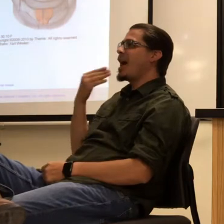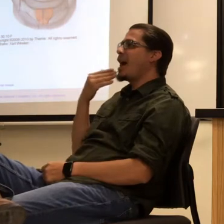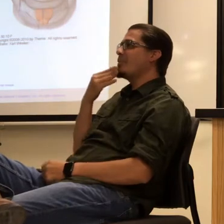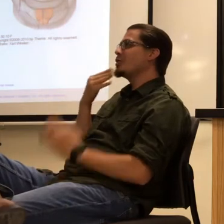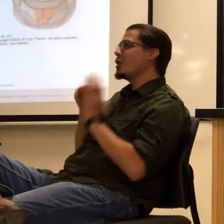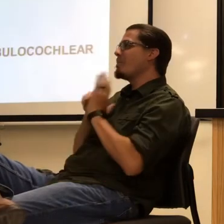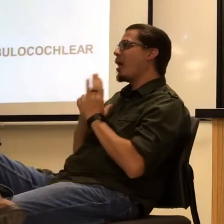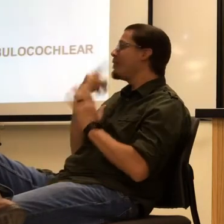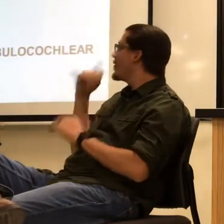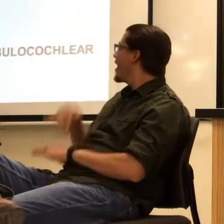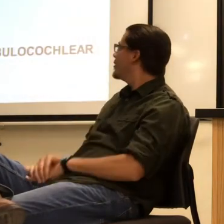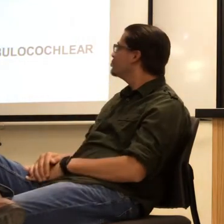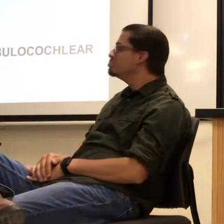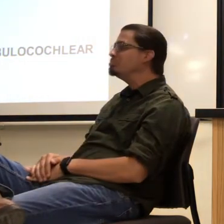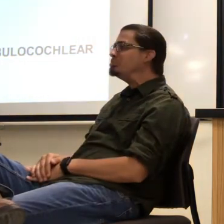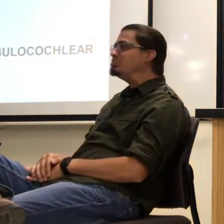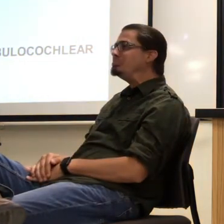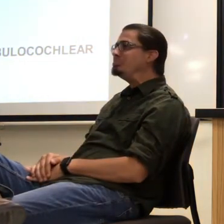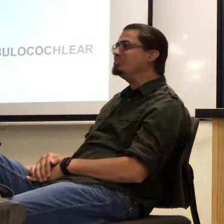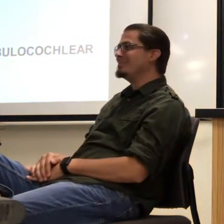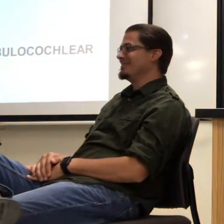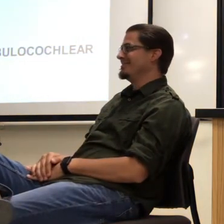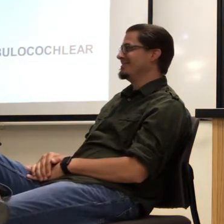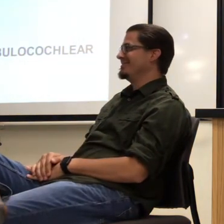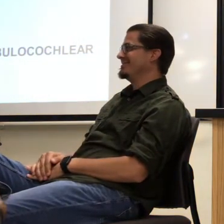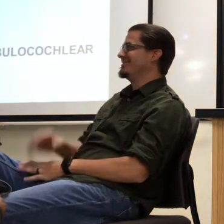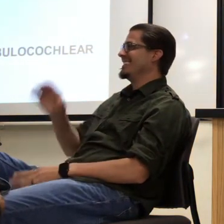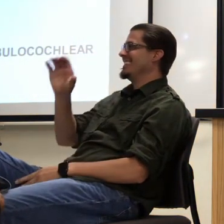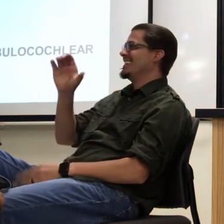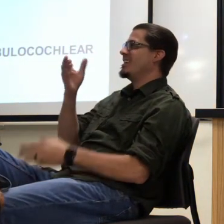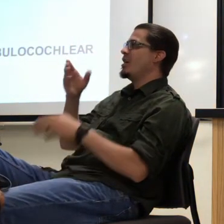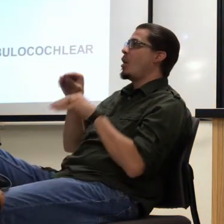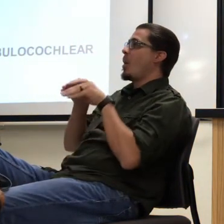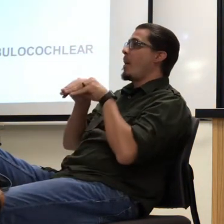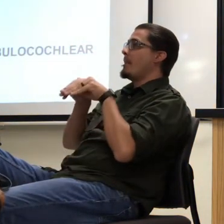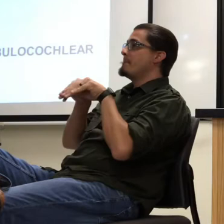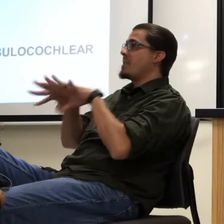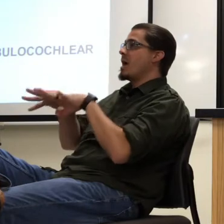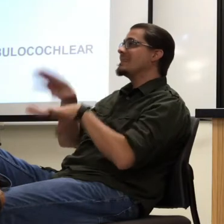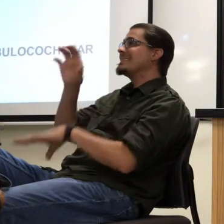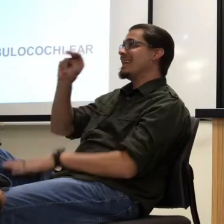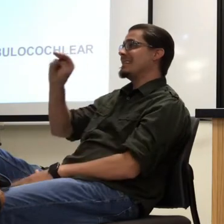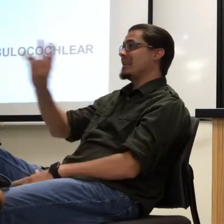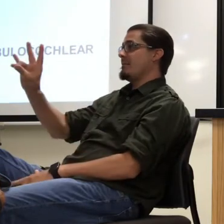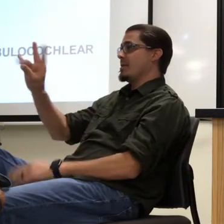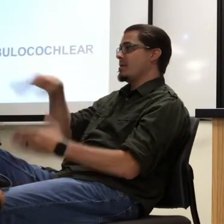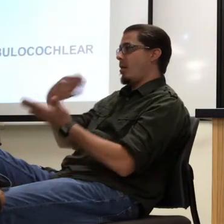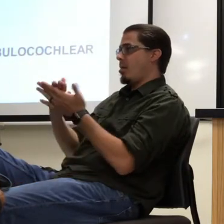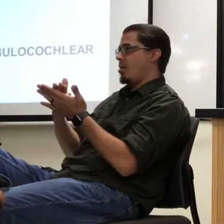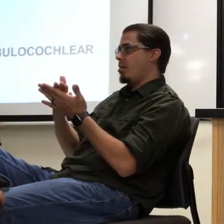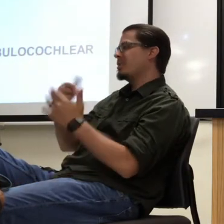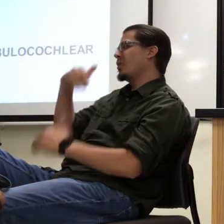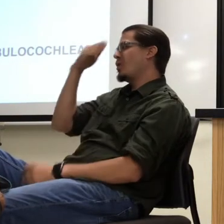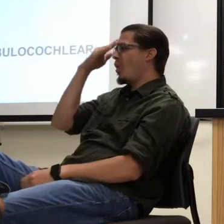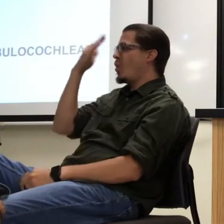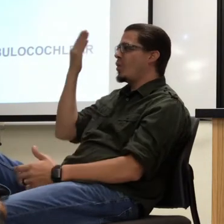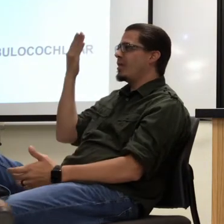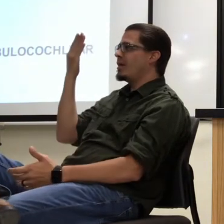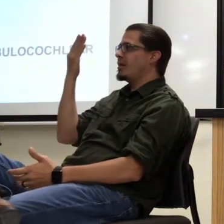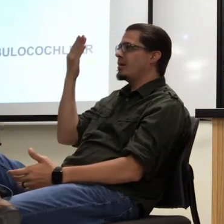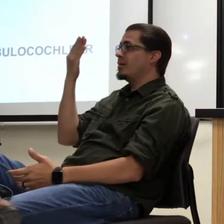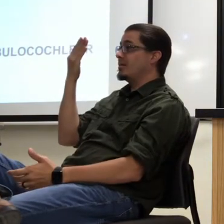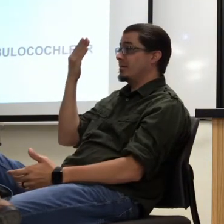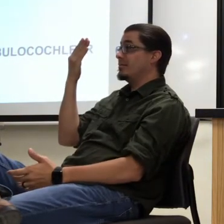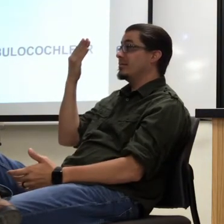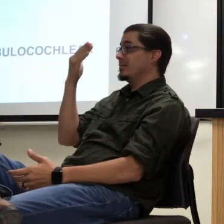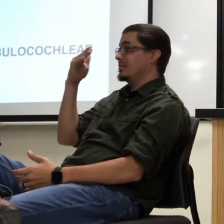that. They're all a branch of cranial nerve 7, and just basically know the